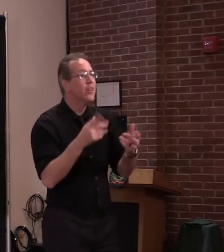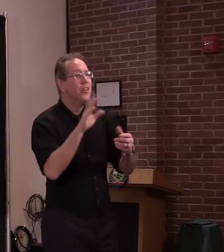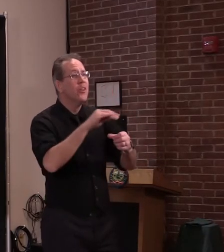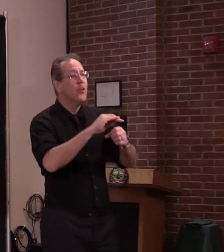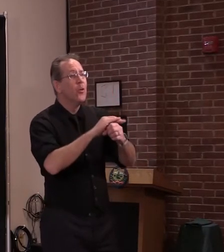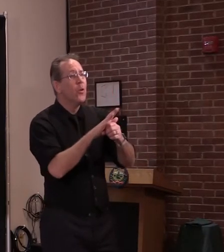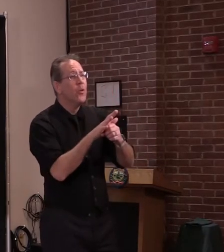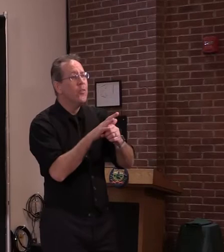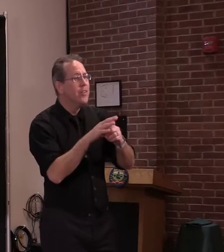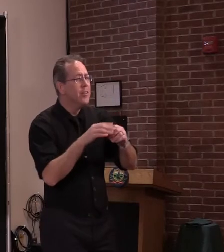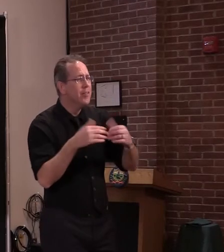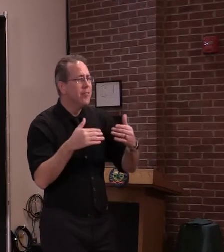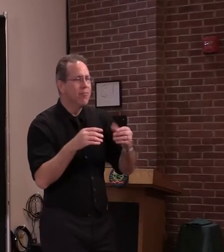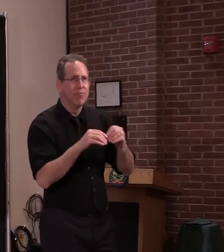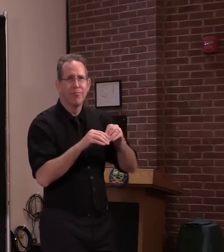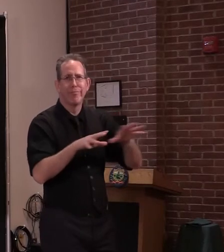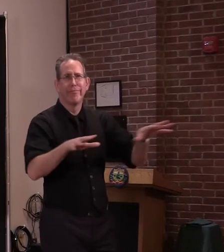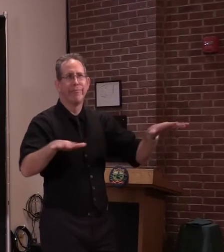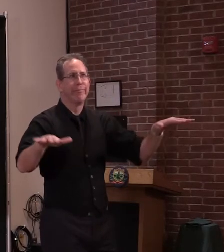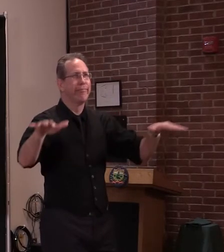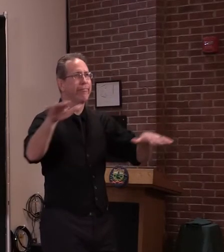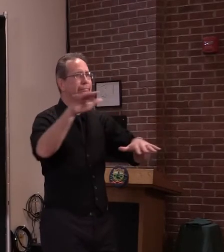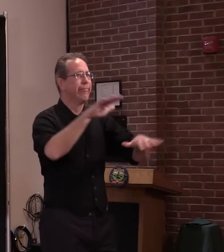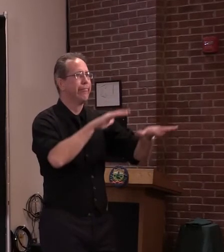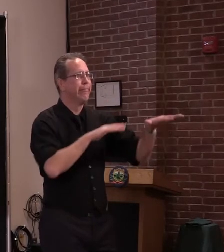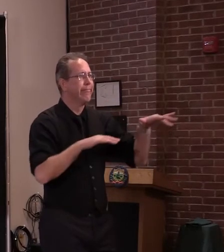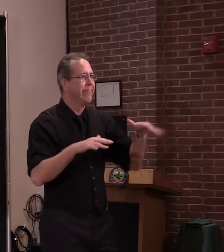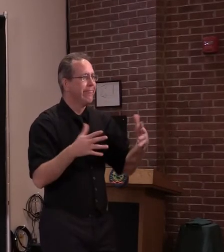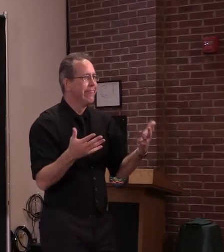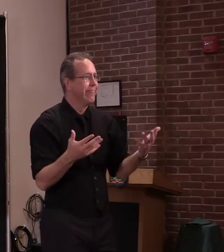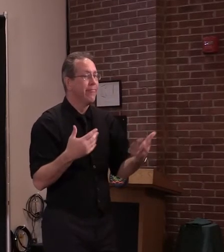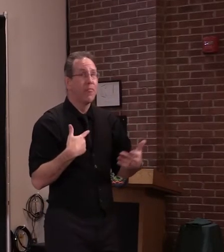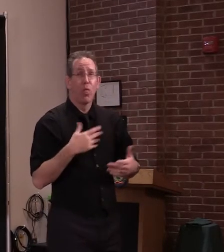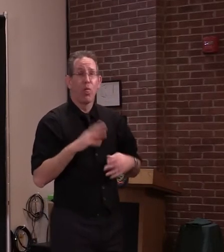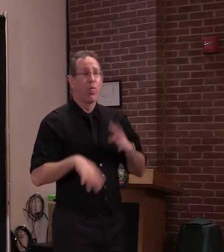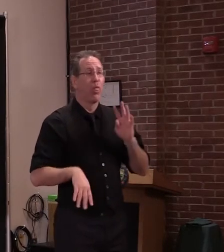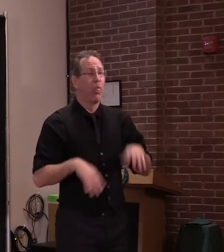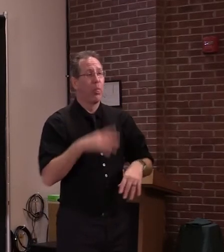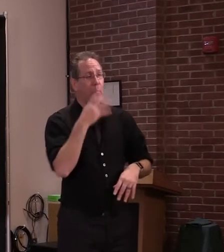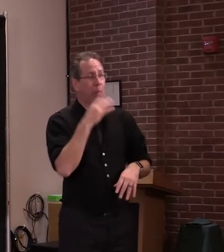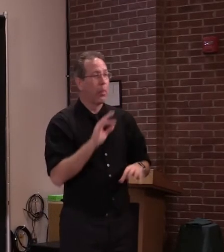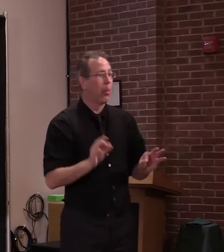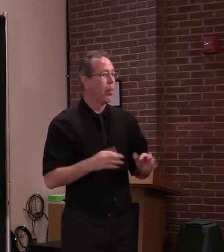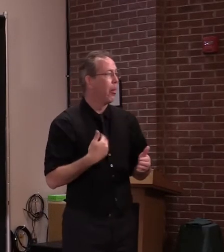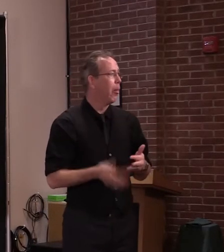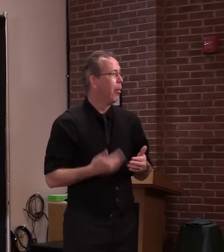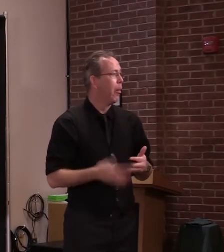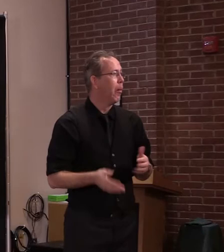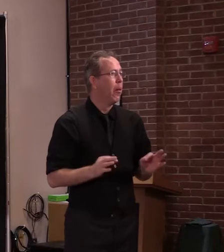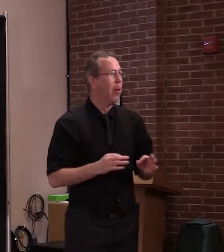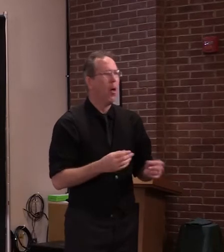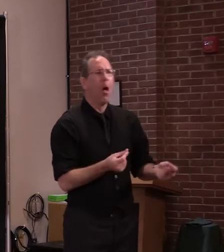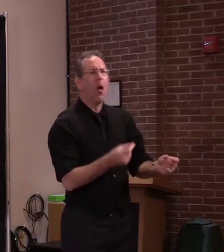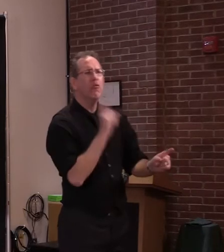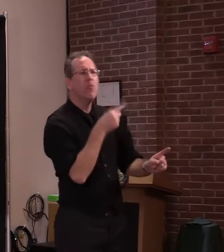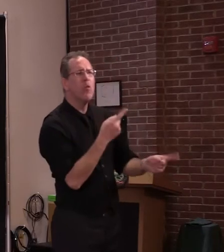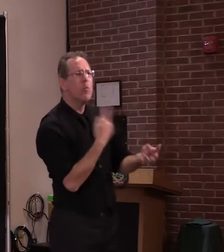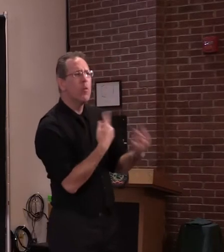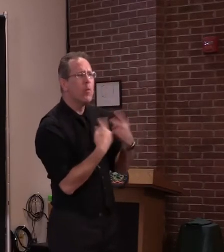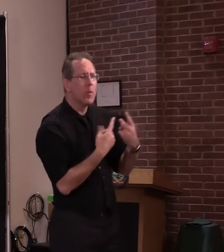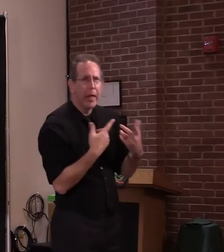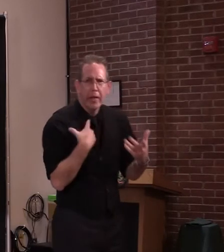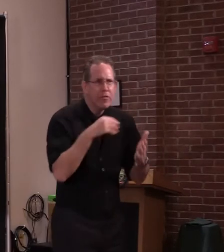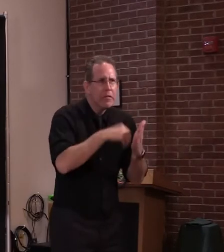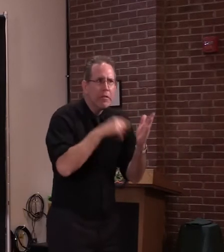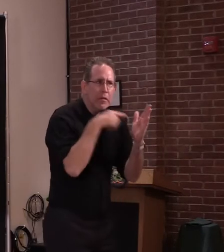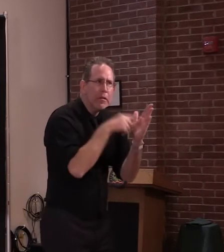instance, we have been nimble in reacting to what we're seeing on the ground, relying on the data and the science